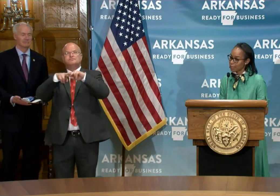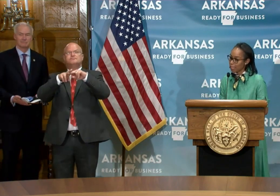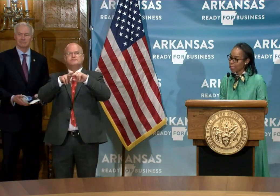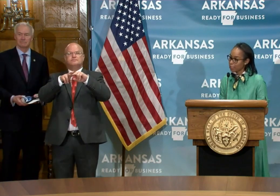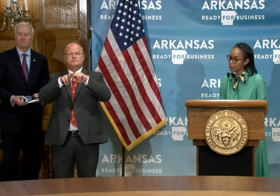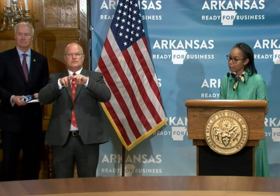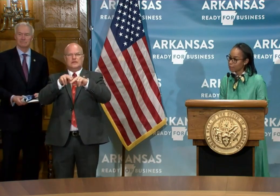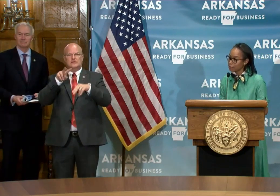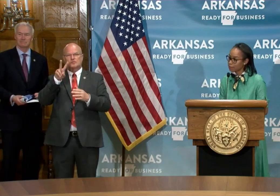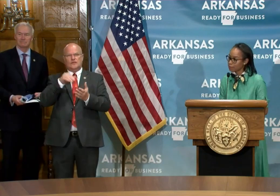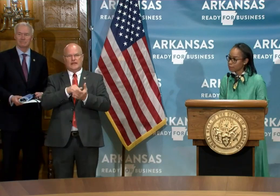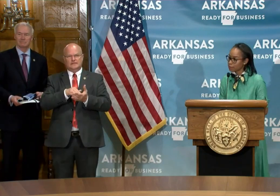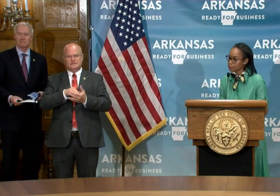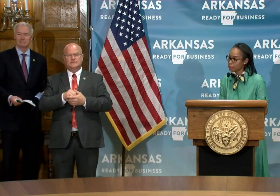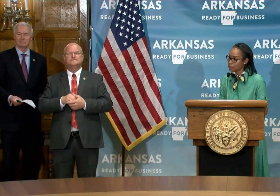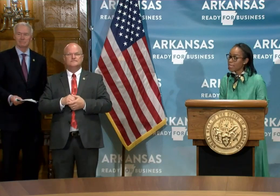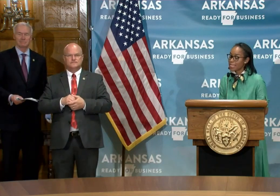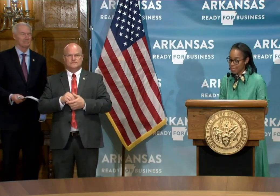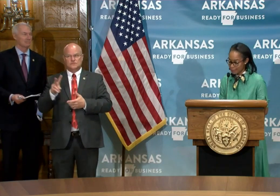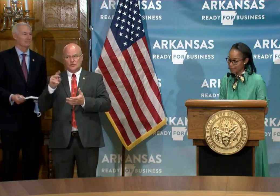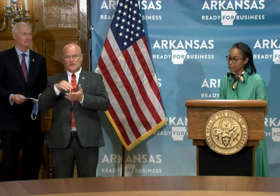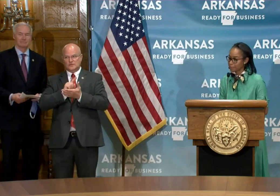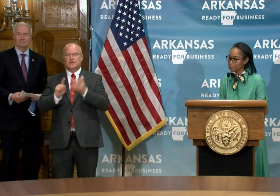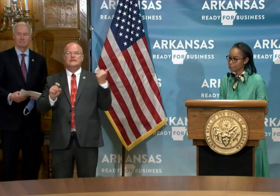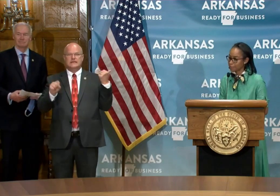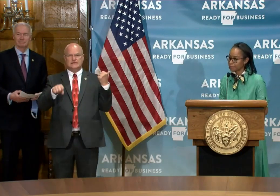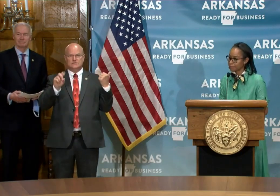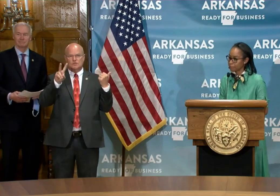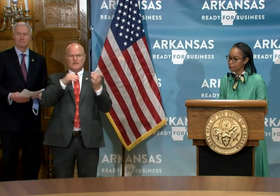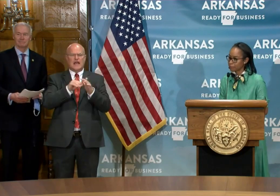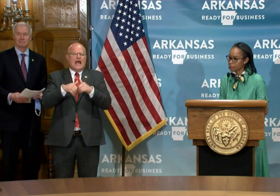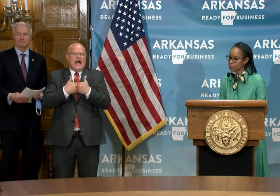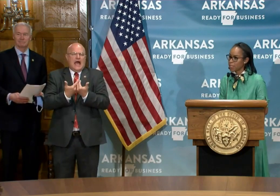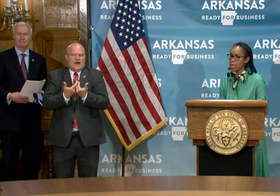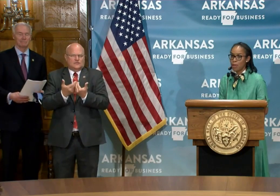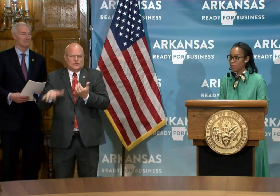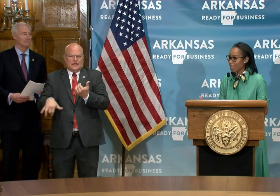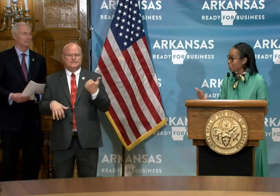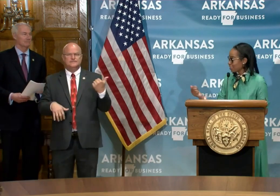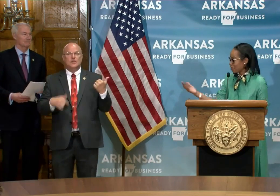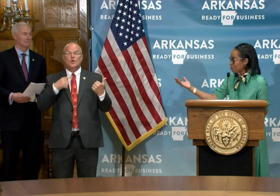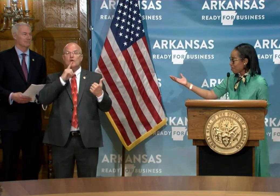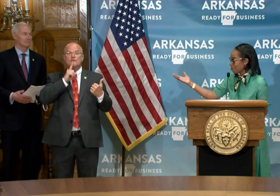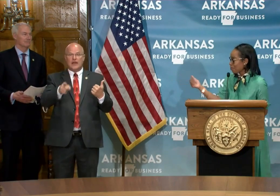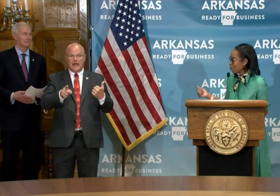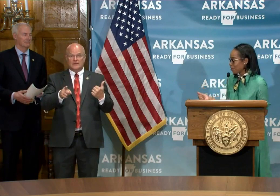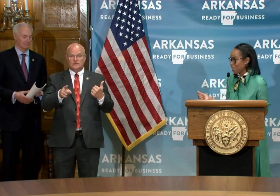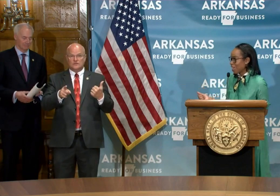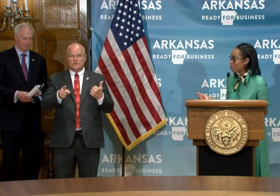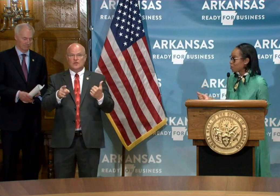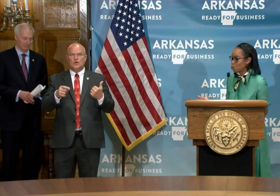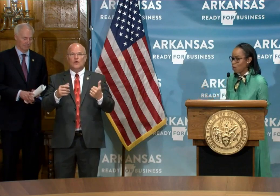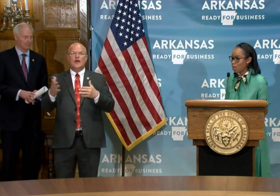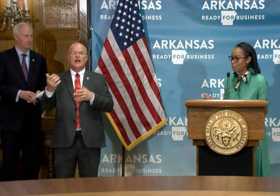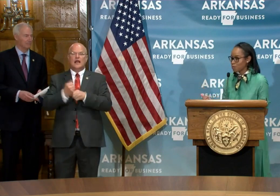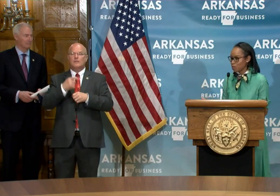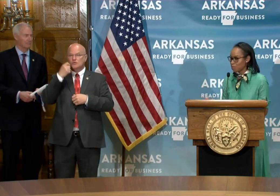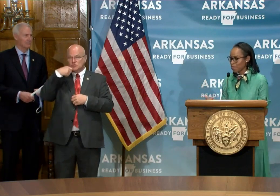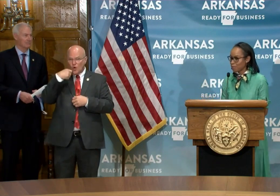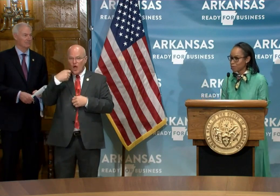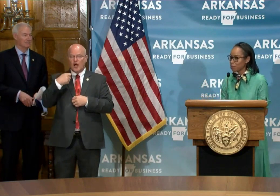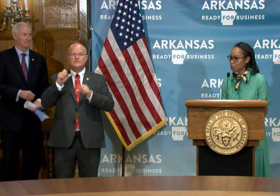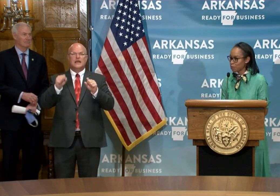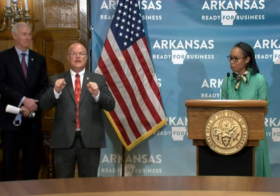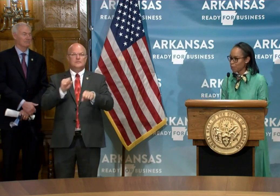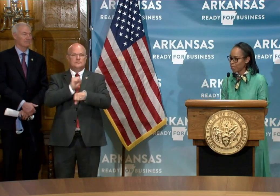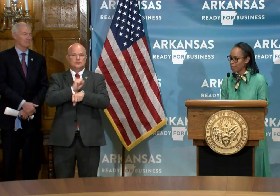intensify that. 2,000 a week? Yes. So how are you going to do that? We've gotten more swabs. We've